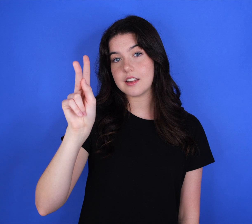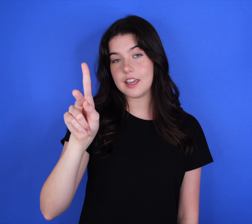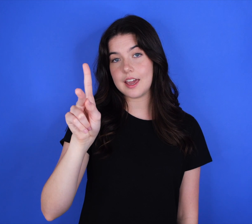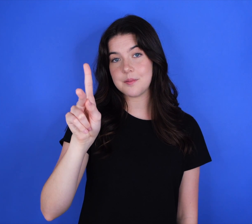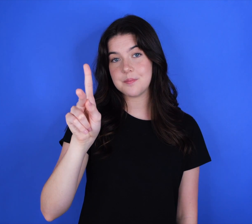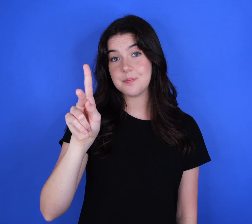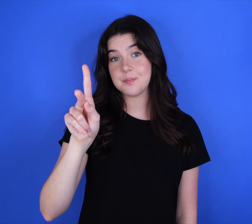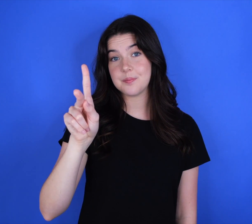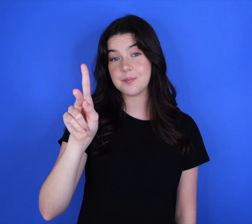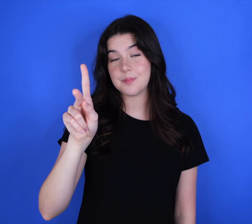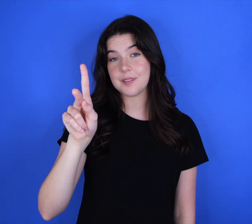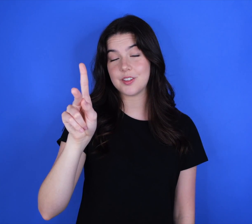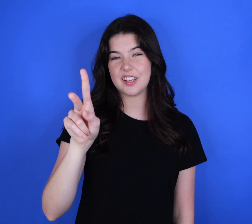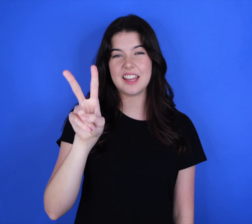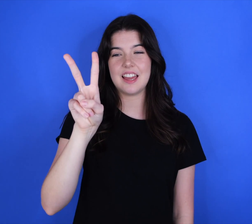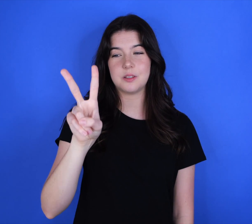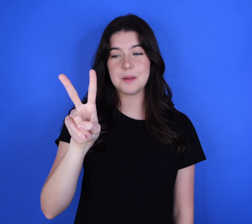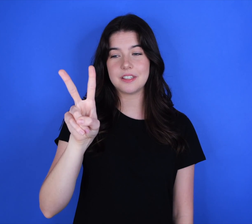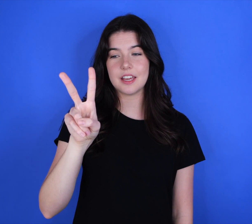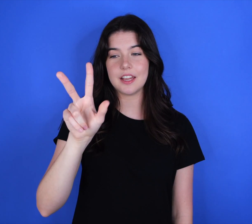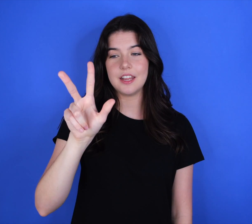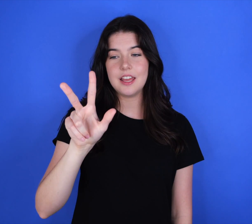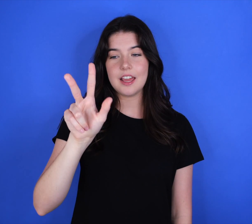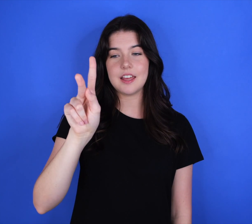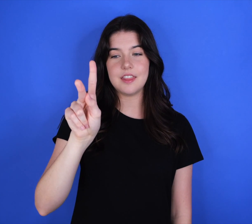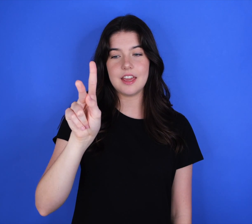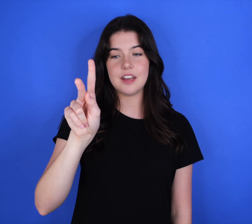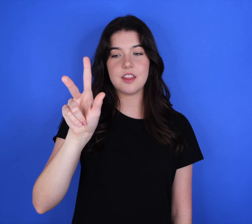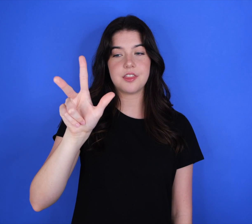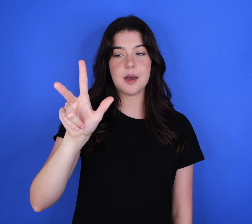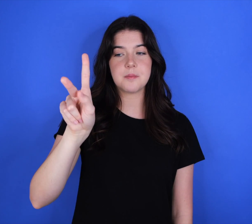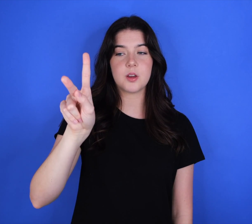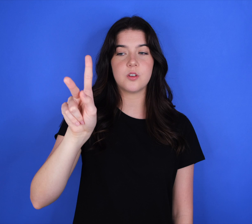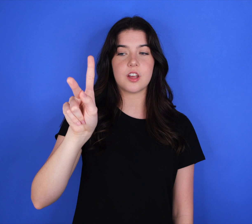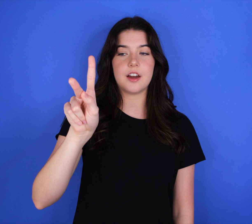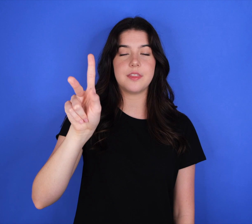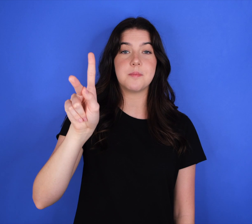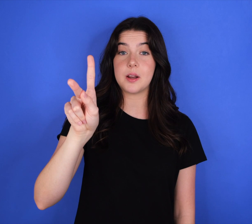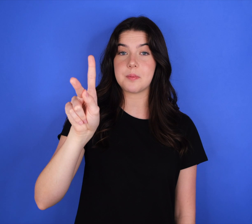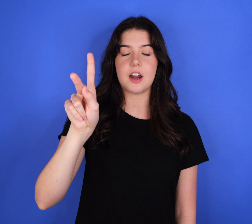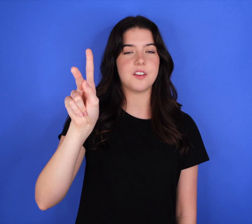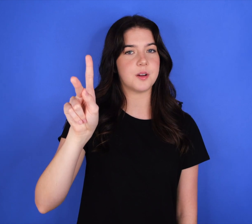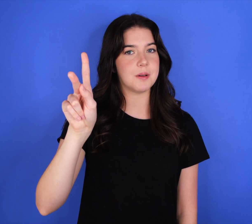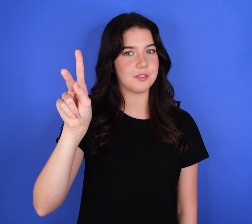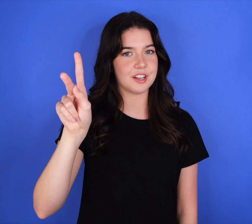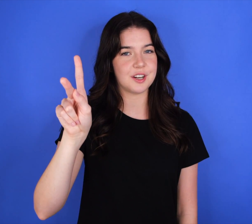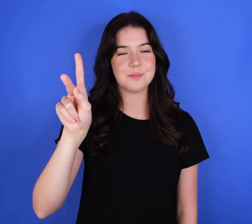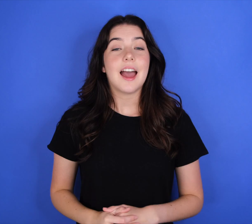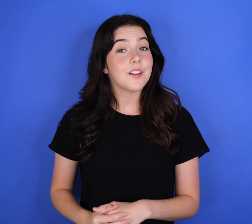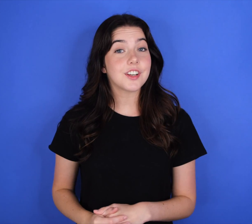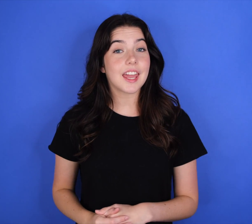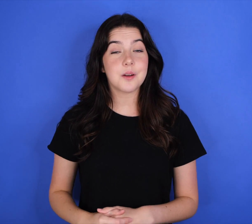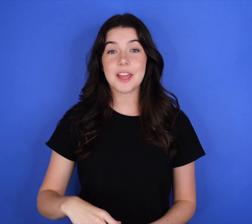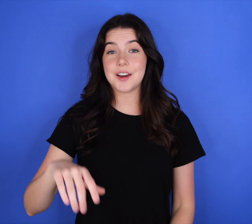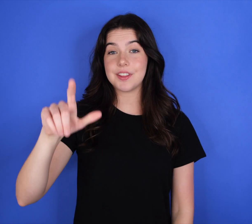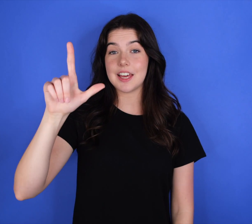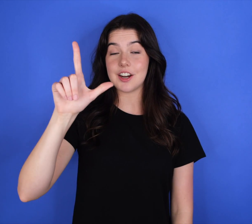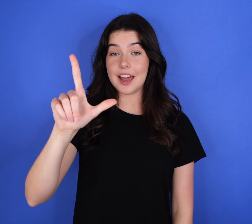K. So again, that's peace sign, and then thumb goes on the middle part of your middle finger. After K, we have the letter